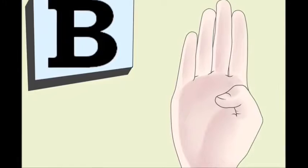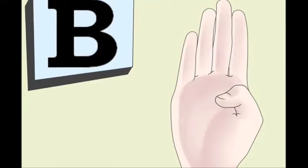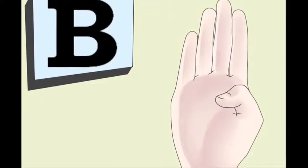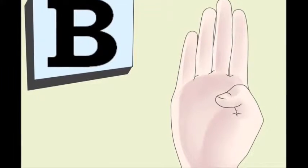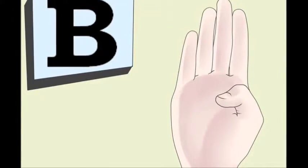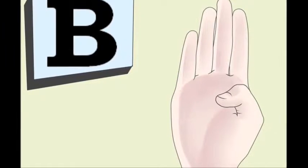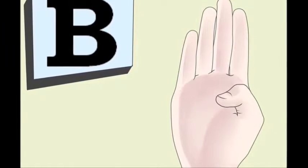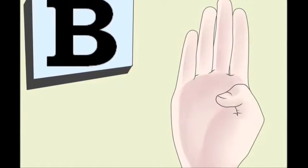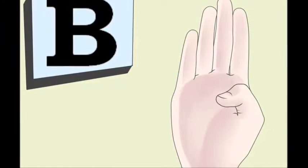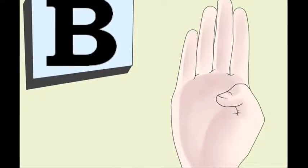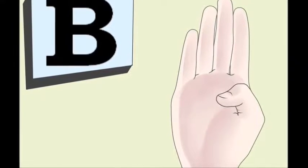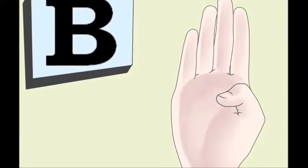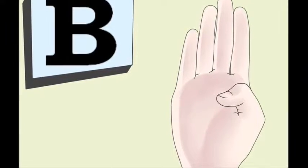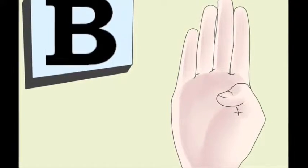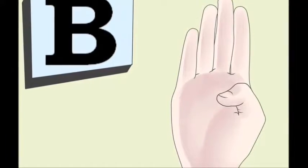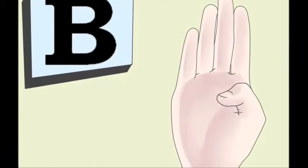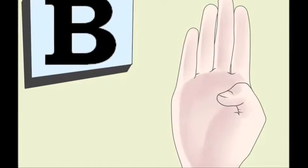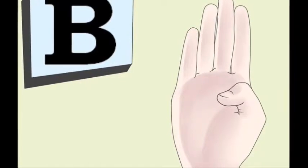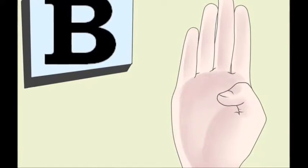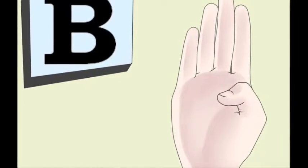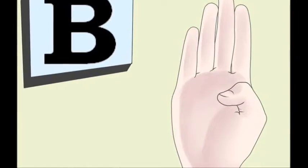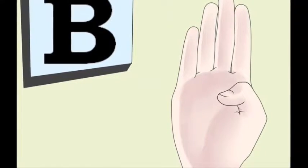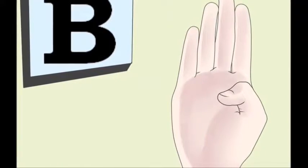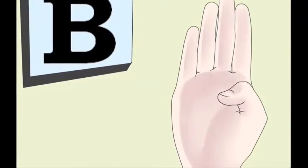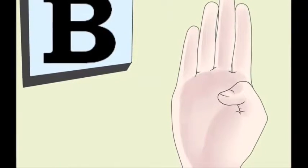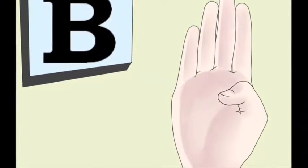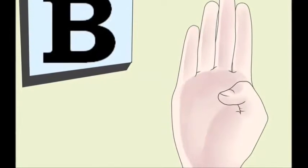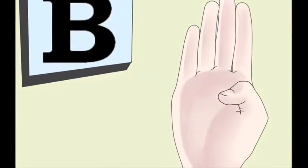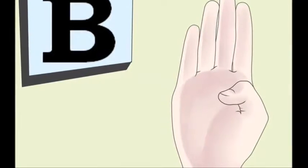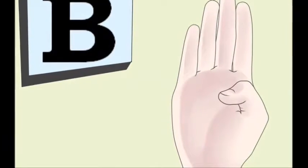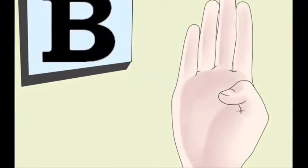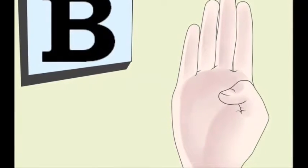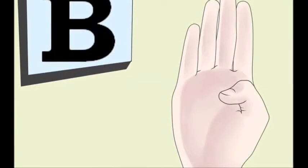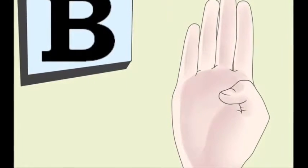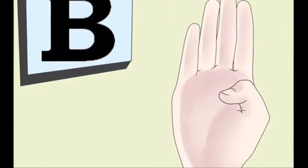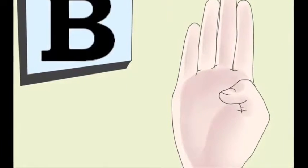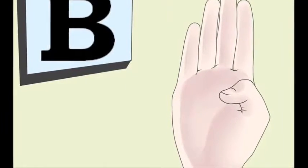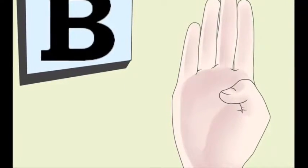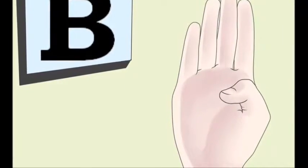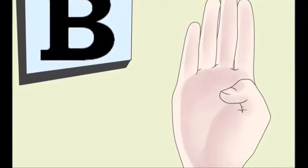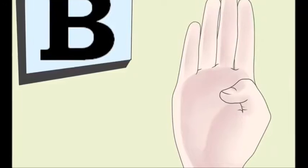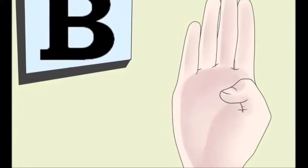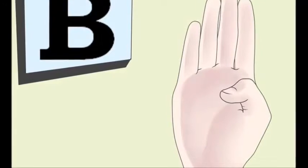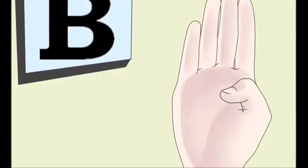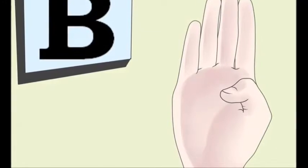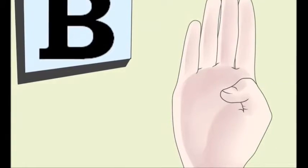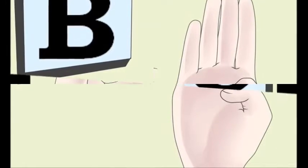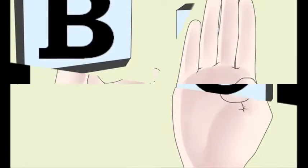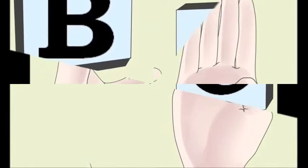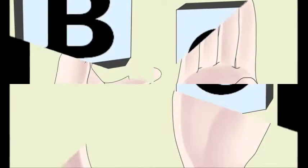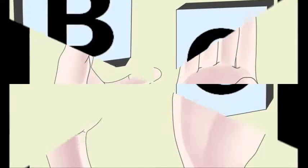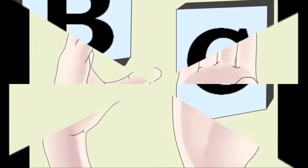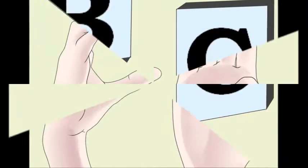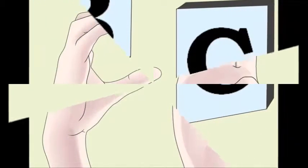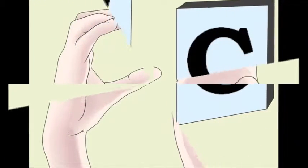using on some of them using to on. The article focuses on the ASL, American Sign Language,